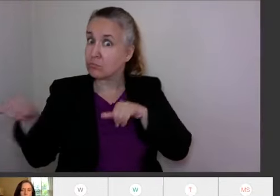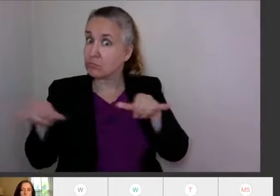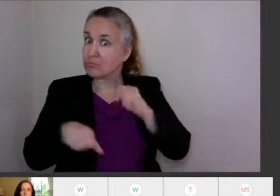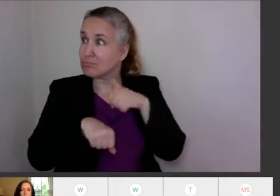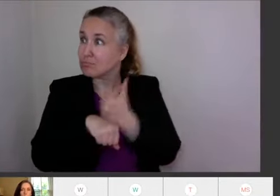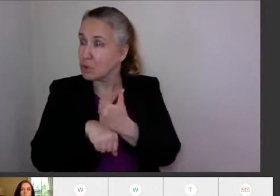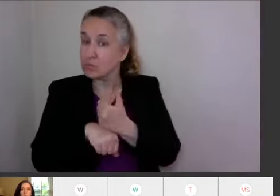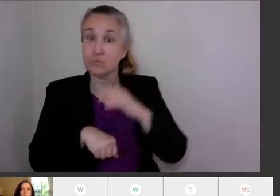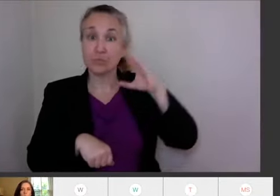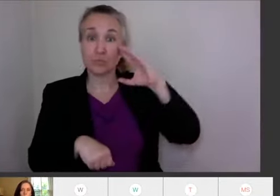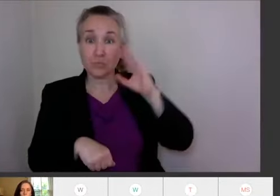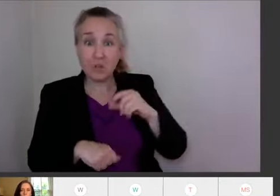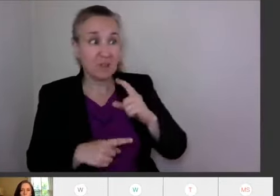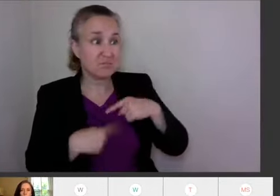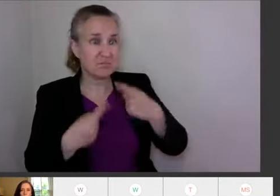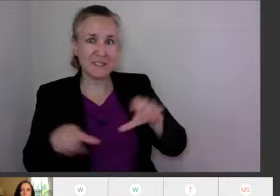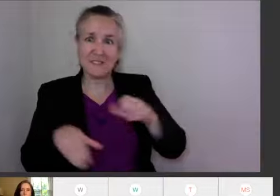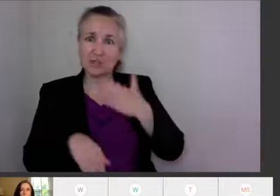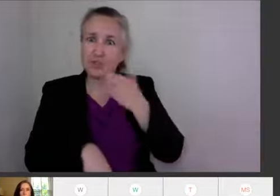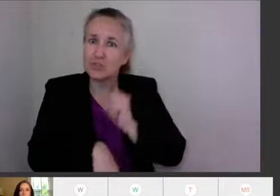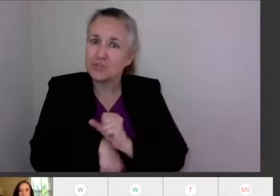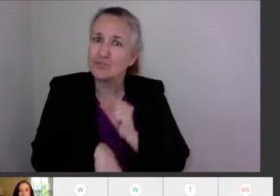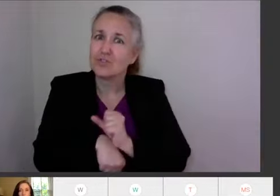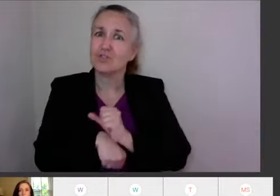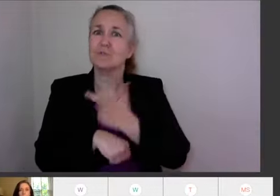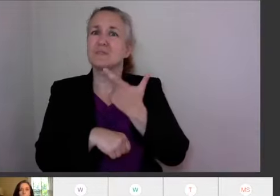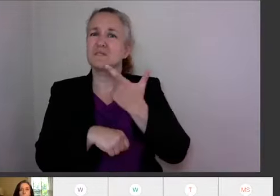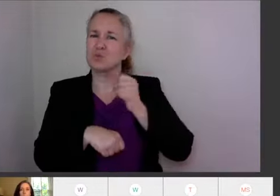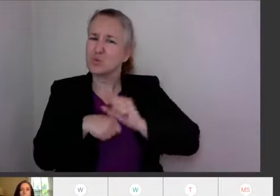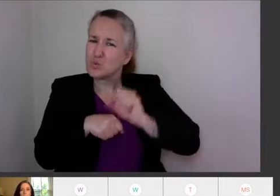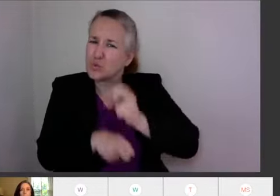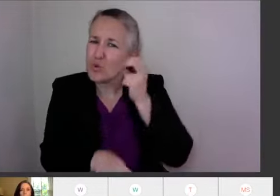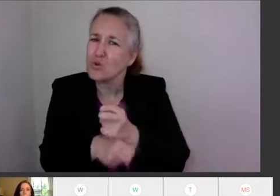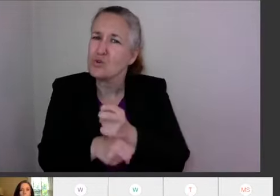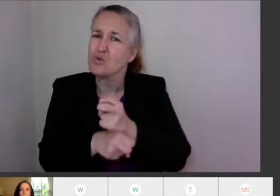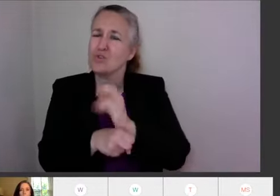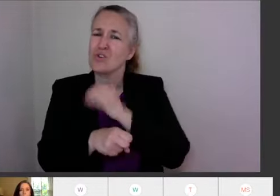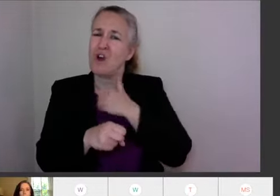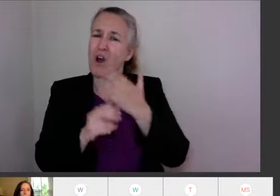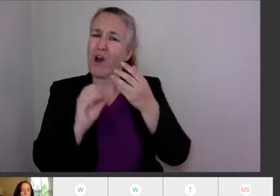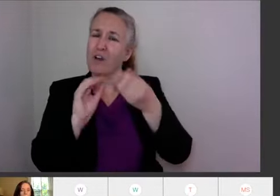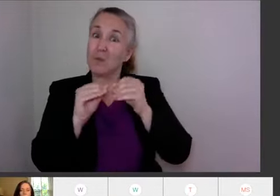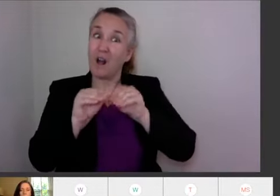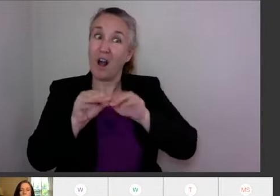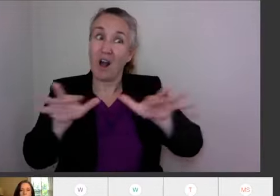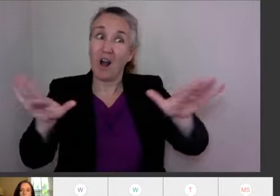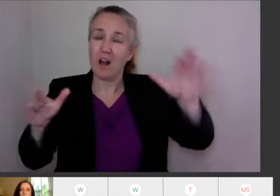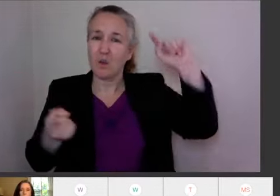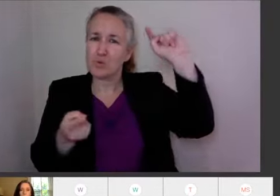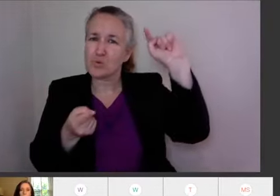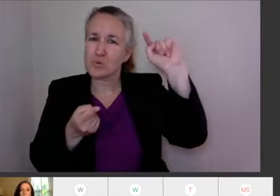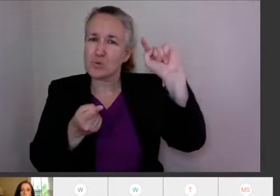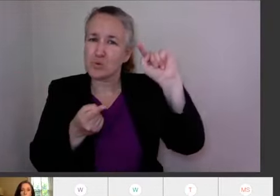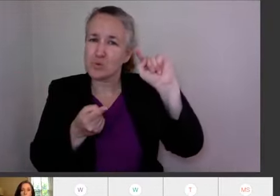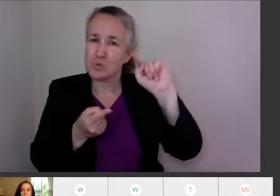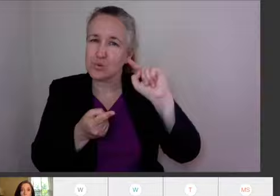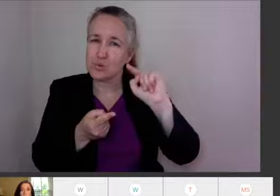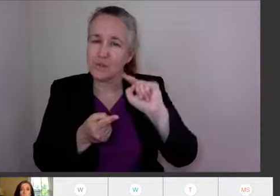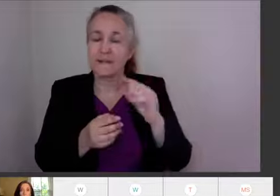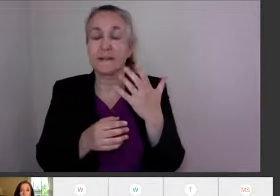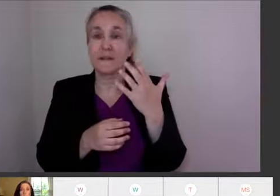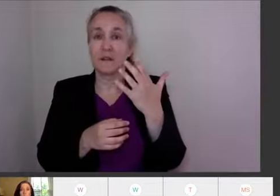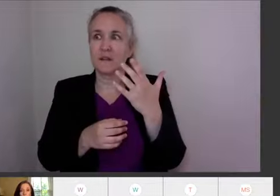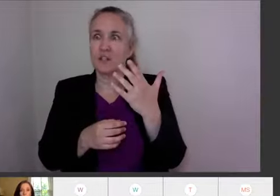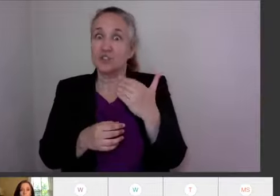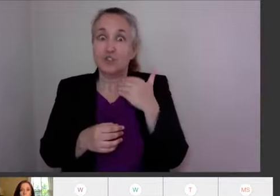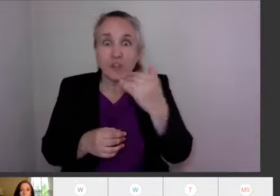such a good job and worked so hard to get these numbers down that it would just be a shame if individuals from